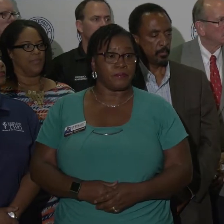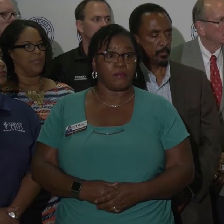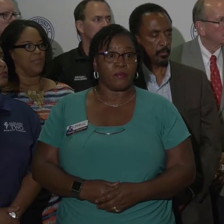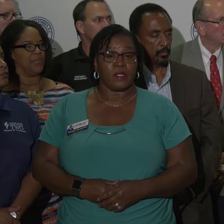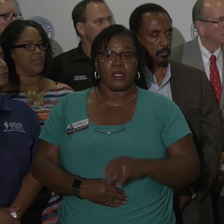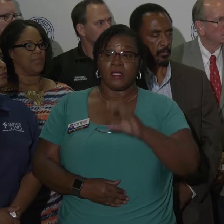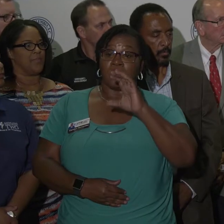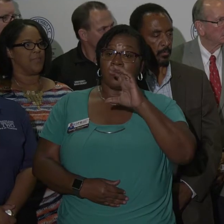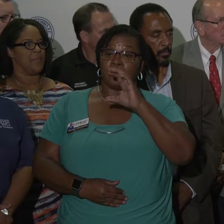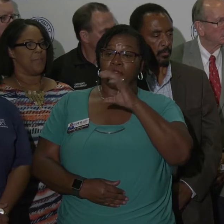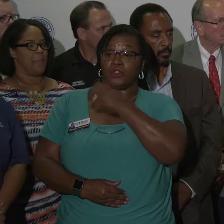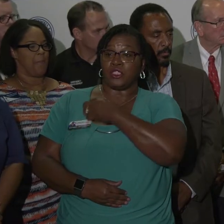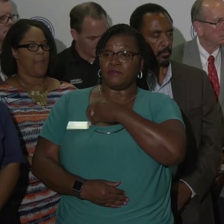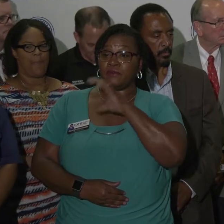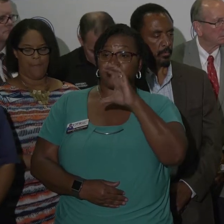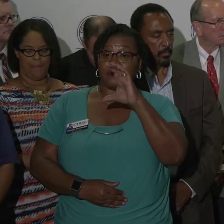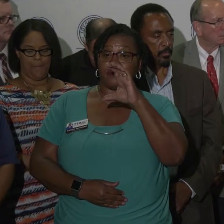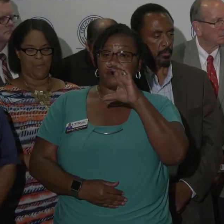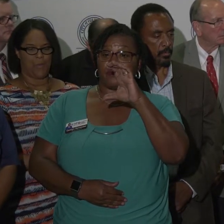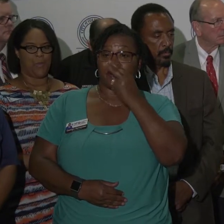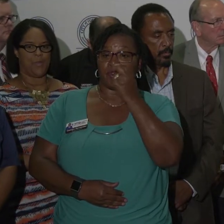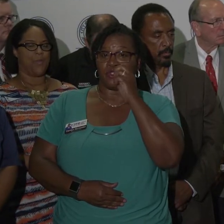Chief Jenkins.